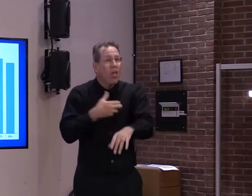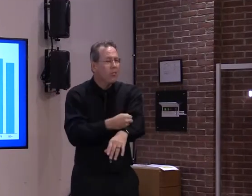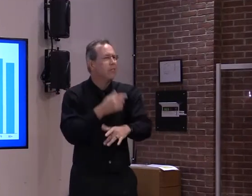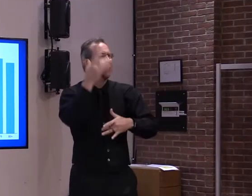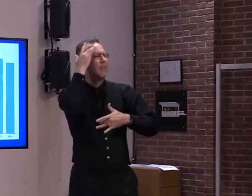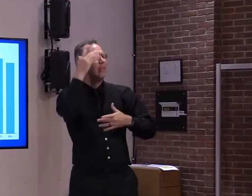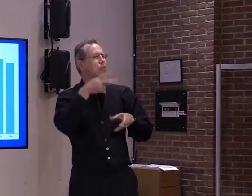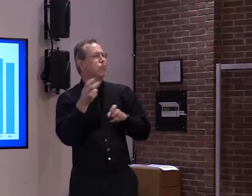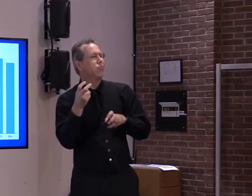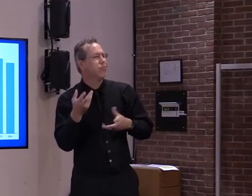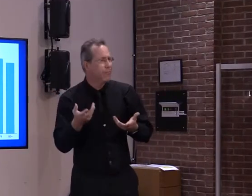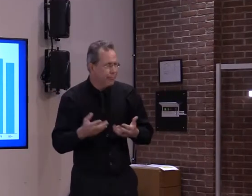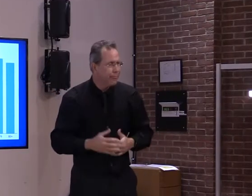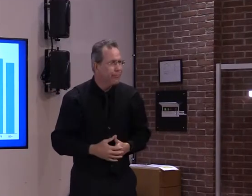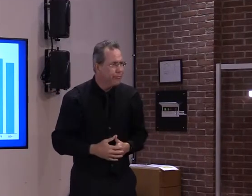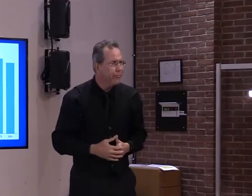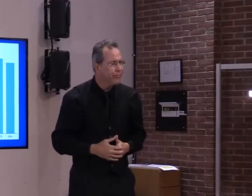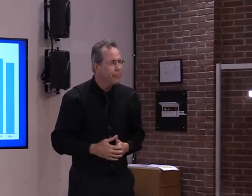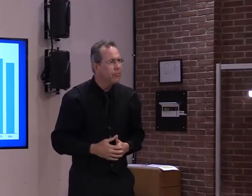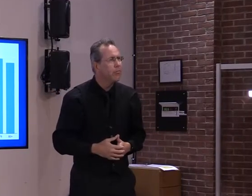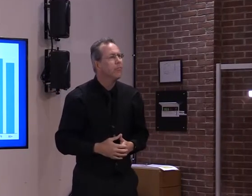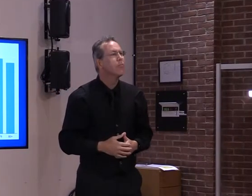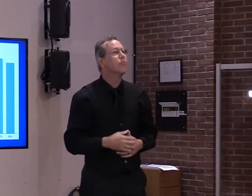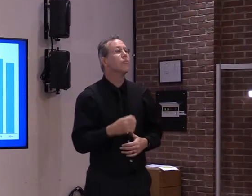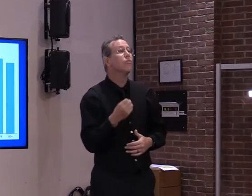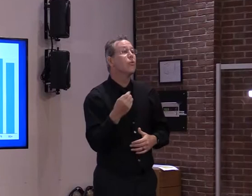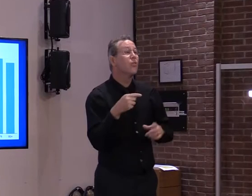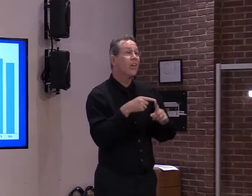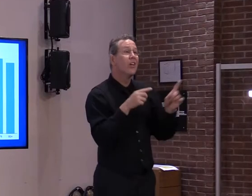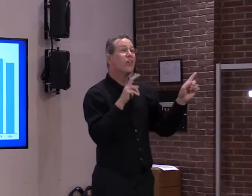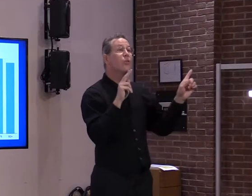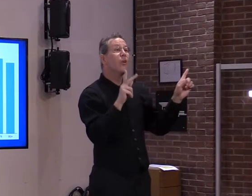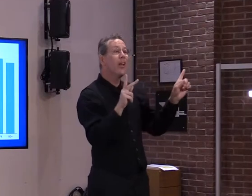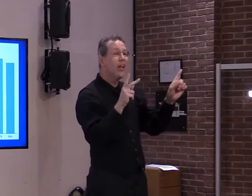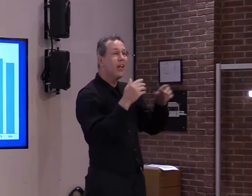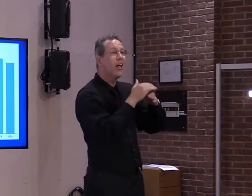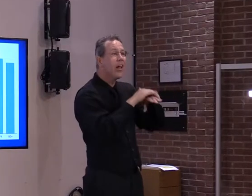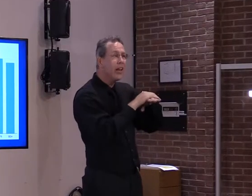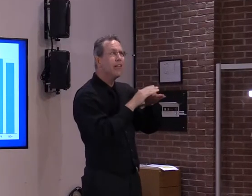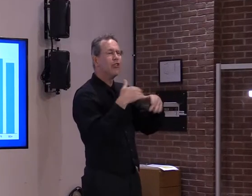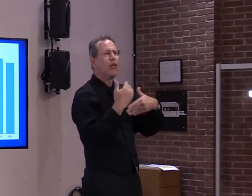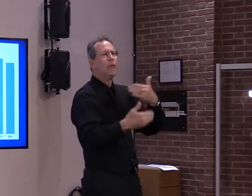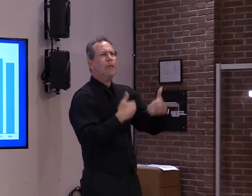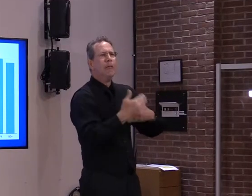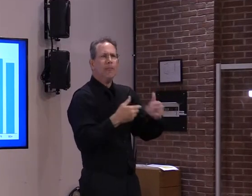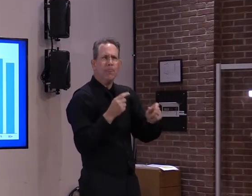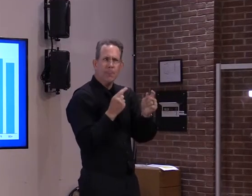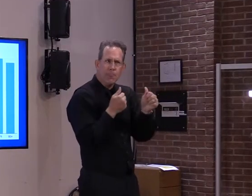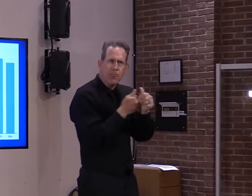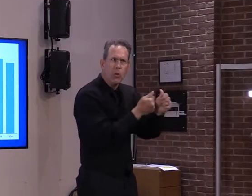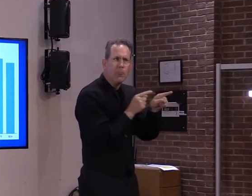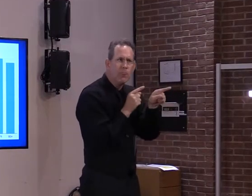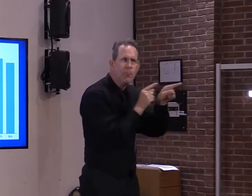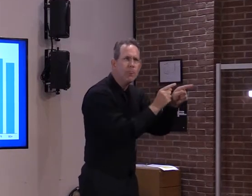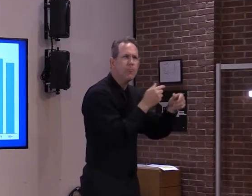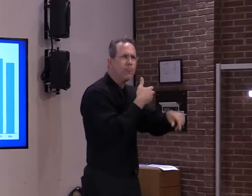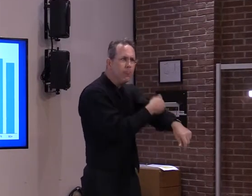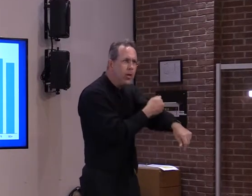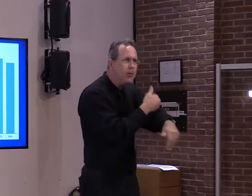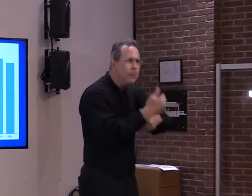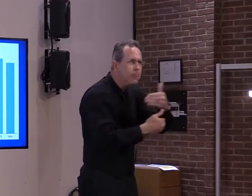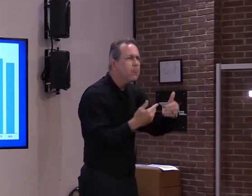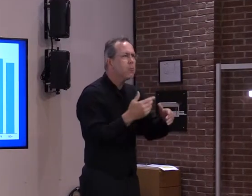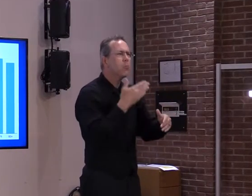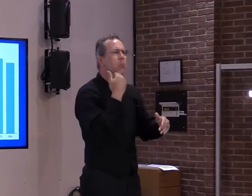rates across the UK, you see that they are very high in those populations that are older. But only recently did they open up